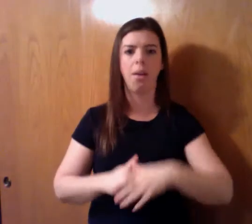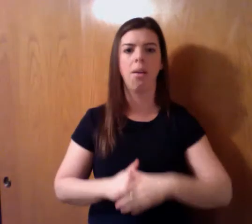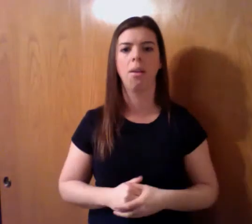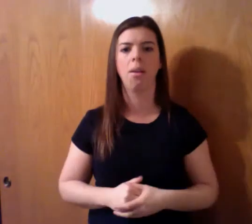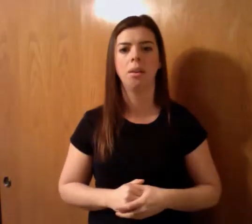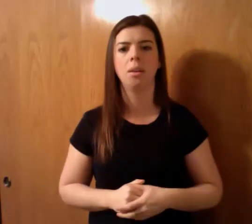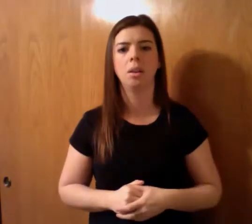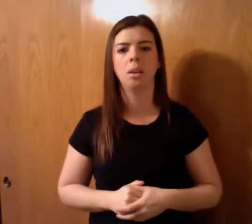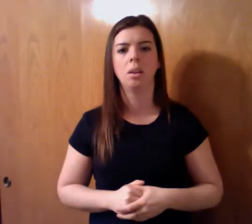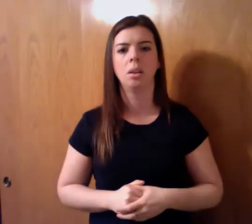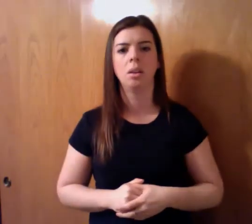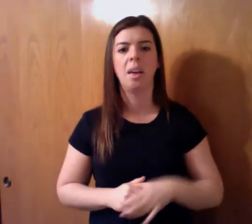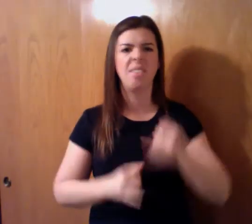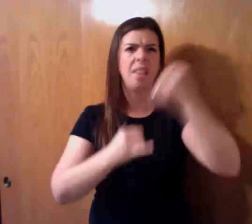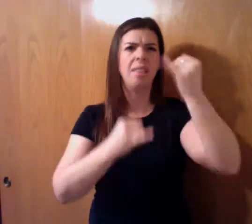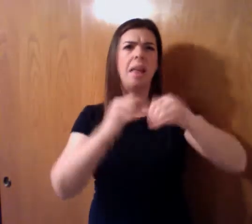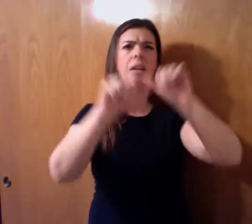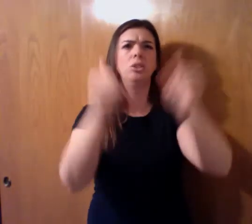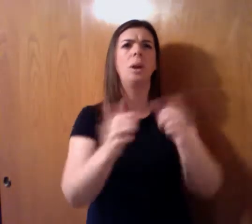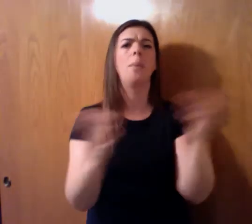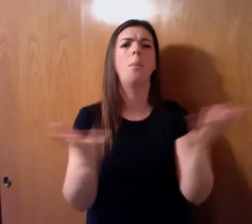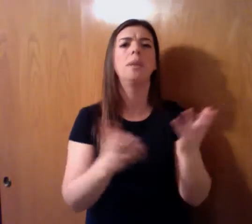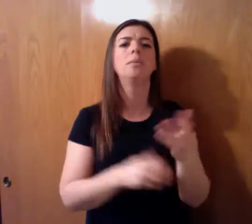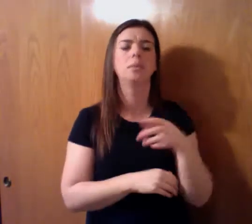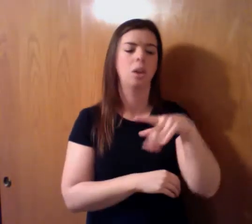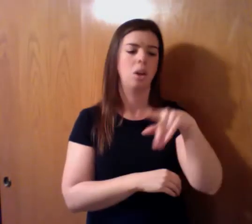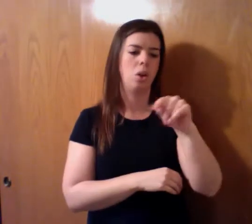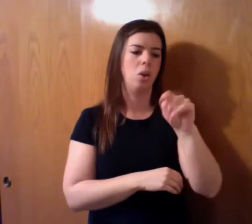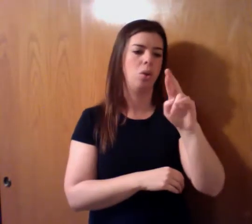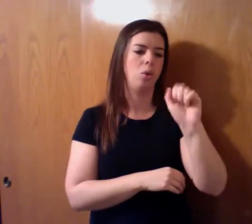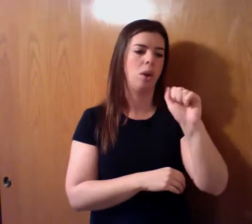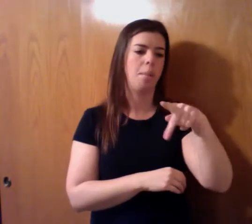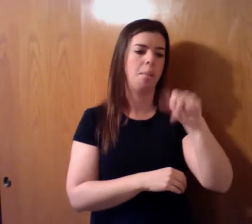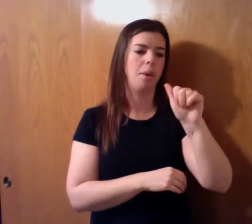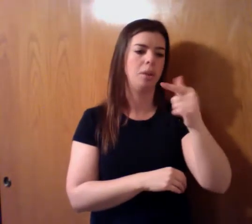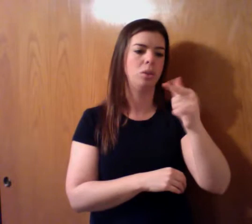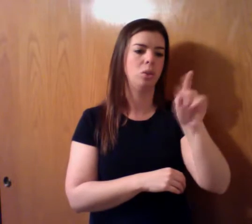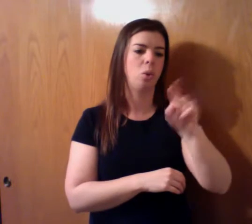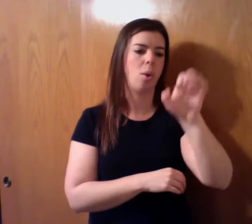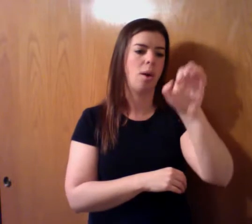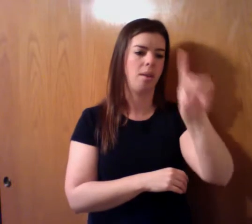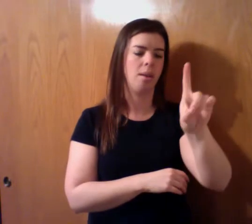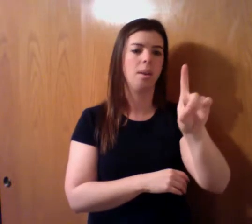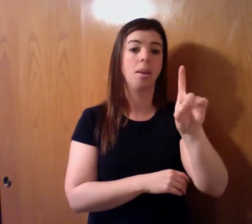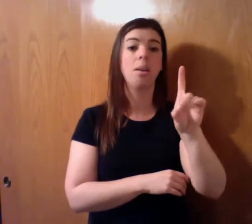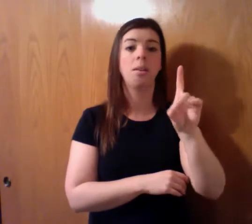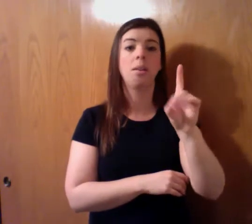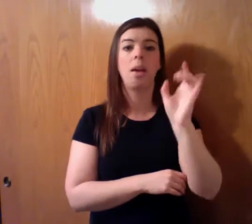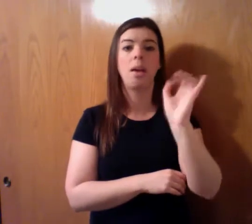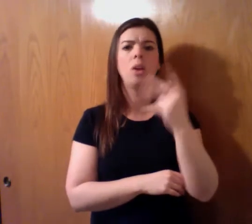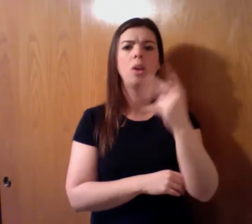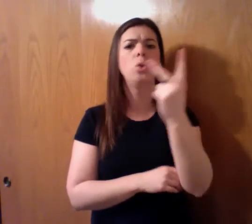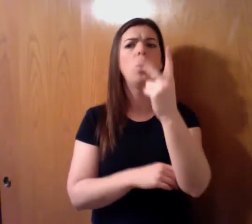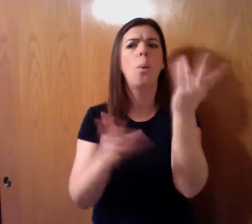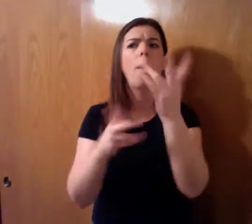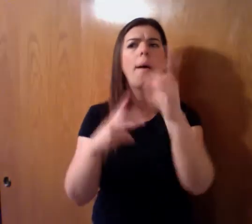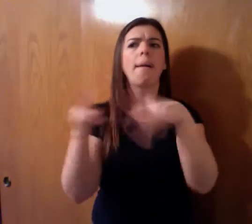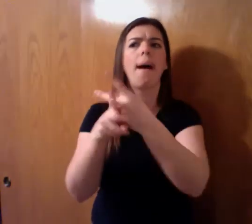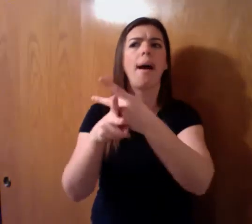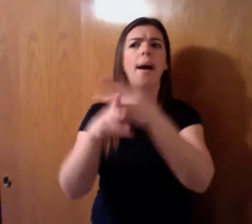elimination, Sean, what's that last shape? It's a trapezoid. Look at this. We have 2 what kind of sides? 2